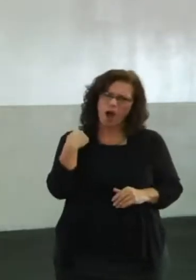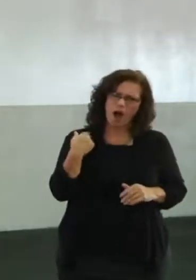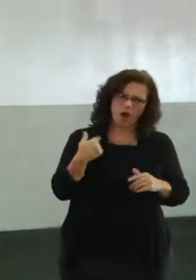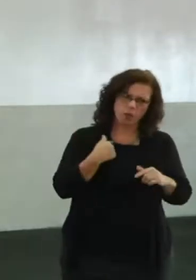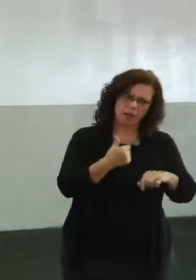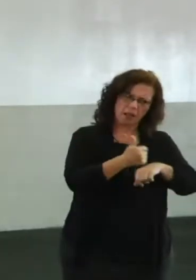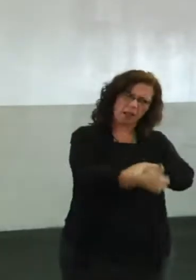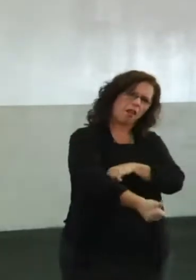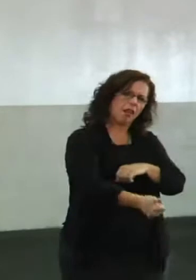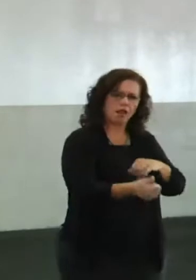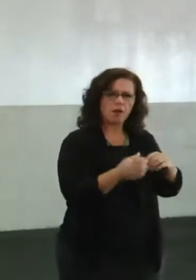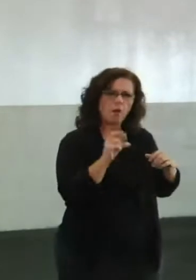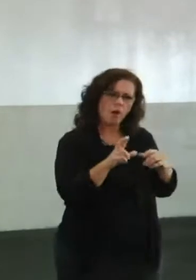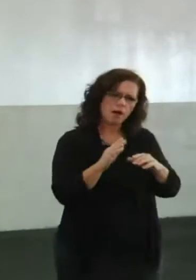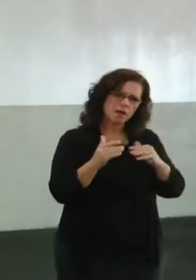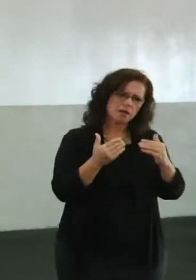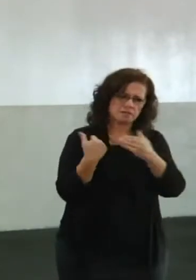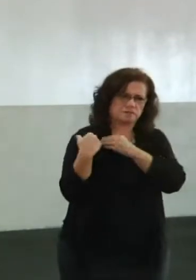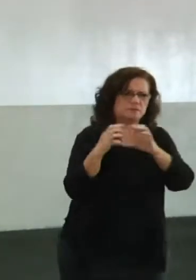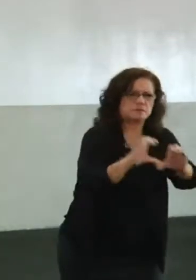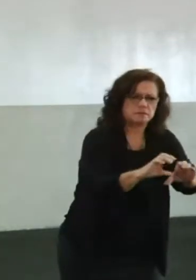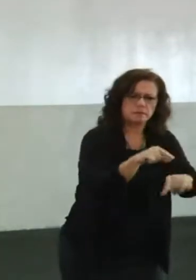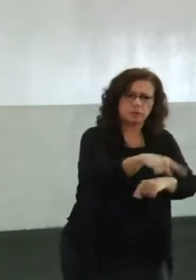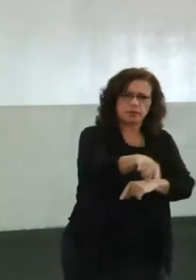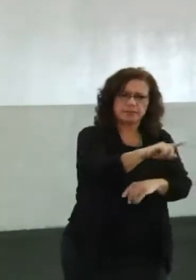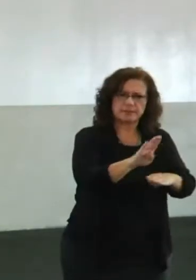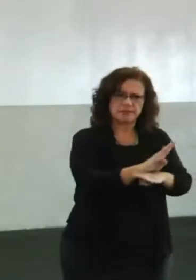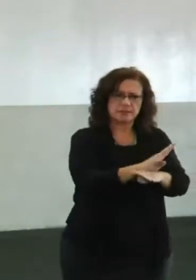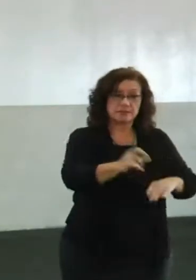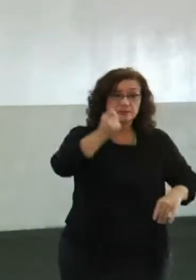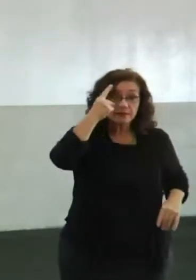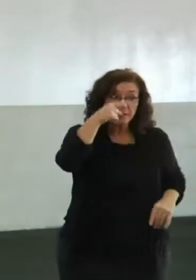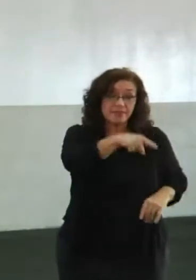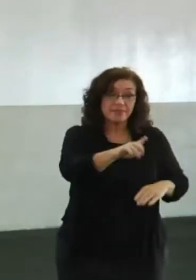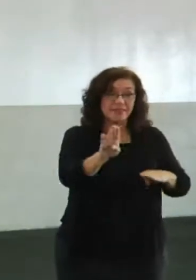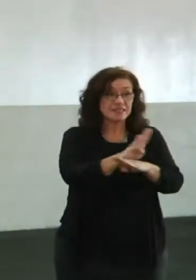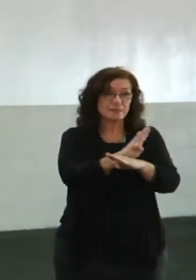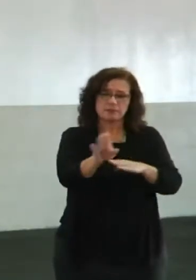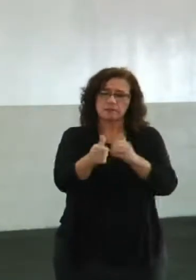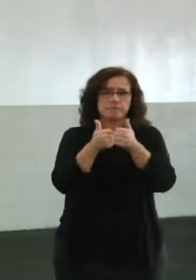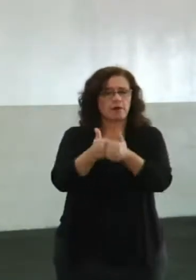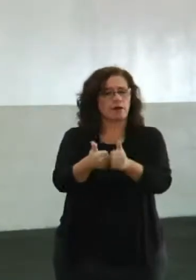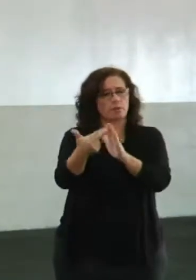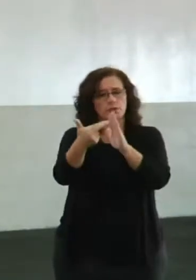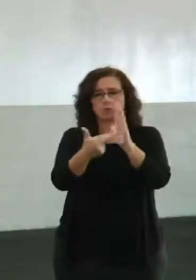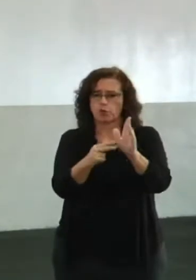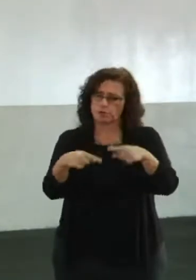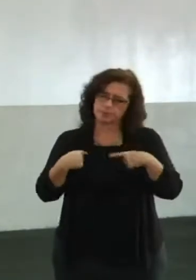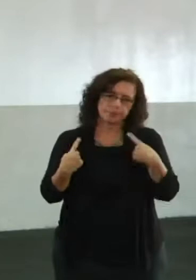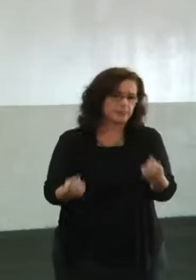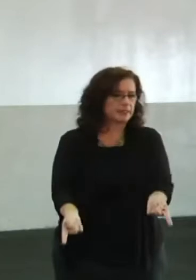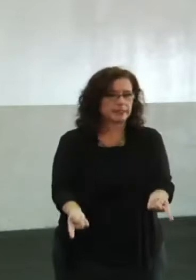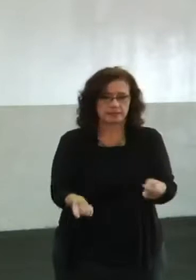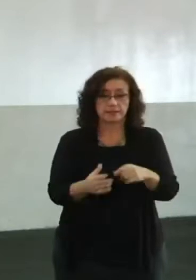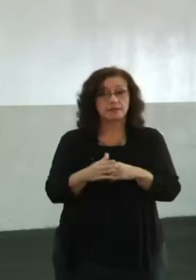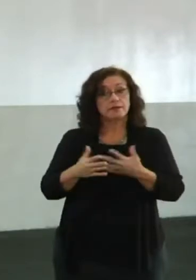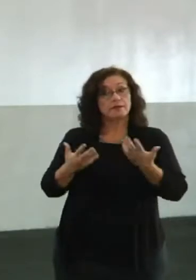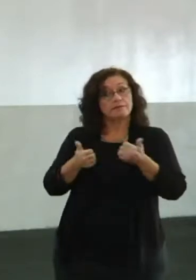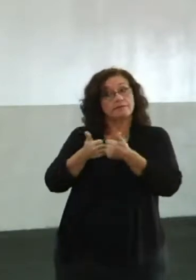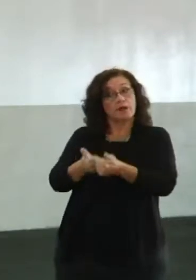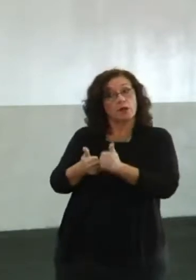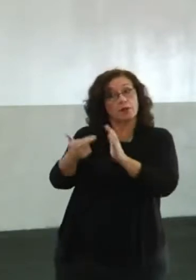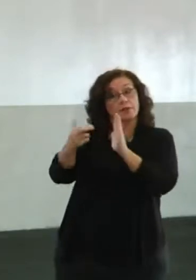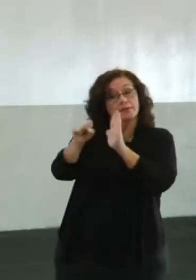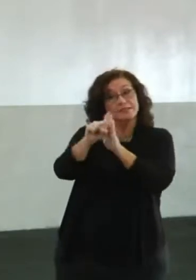even compounded by the fact that businesses are complying at a really high rate. And as we've talked about before, in Ventura County, based on the state's numbers, our businesses